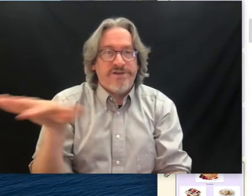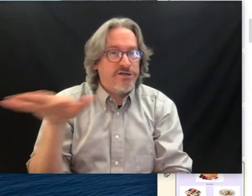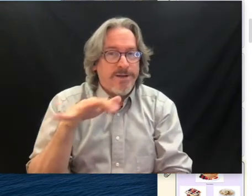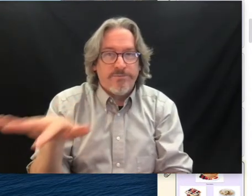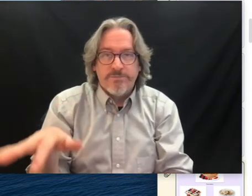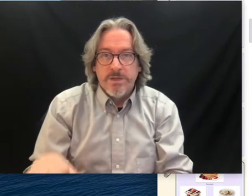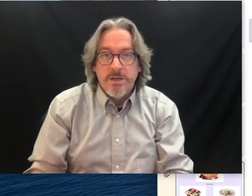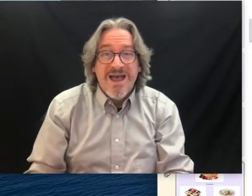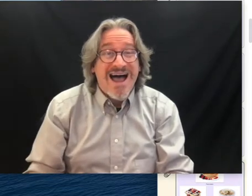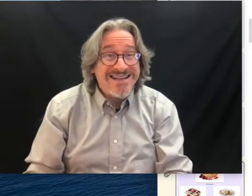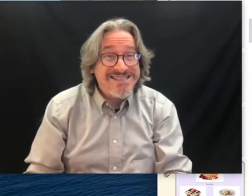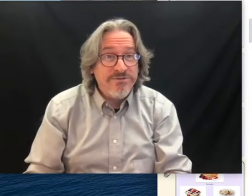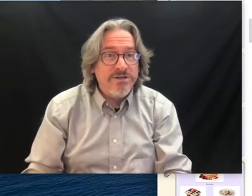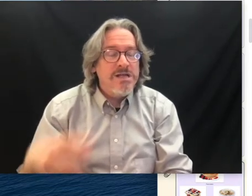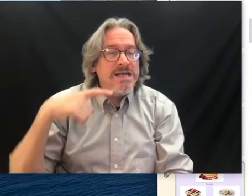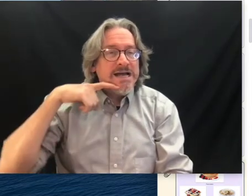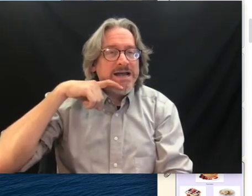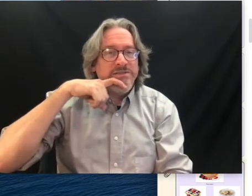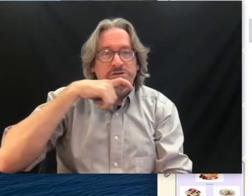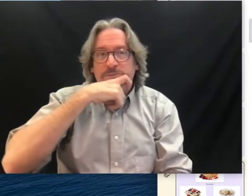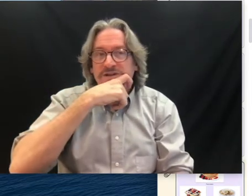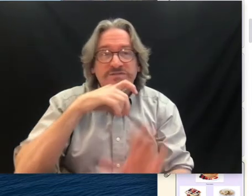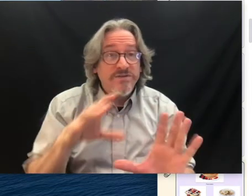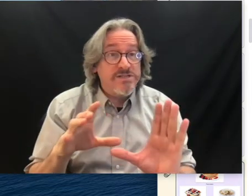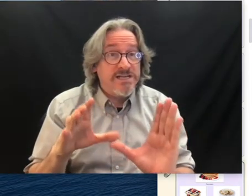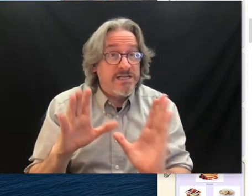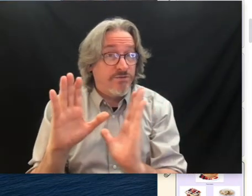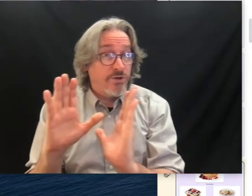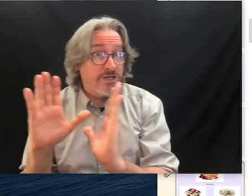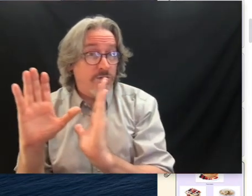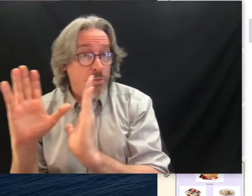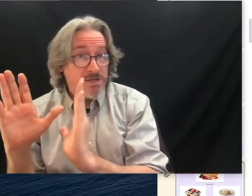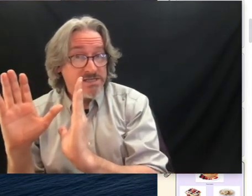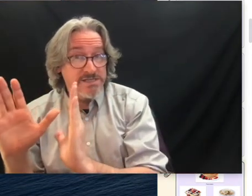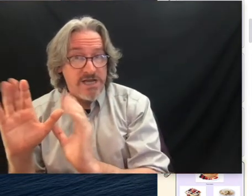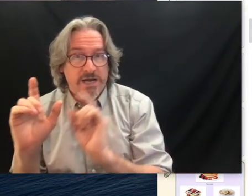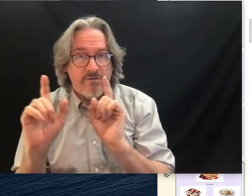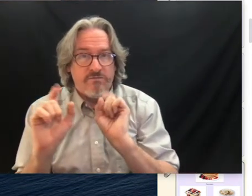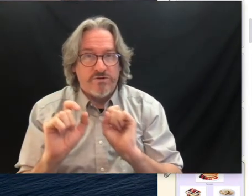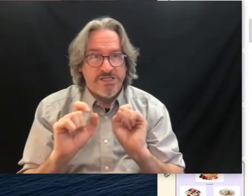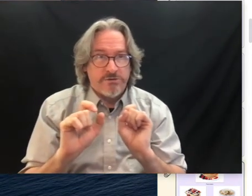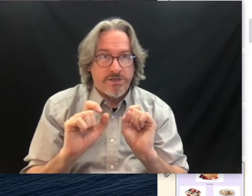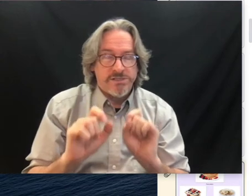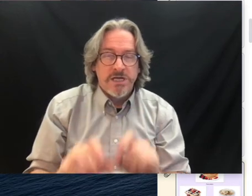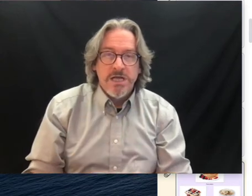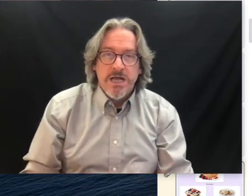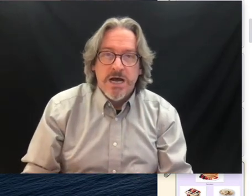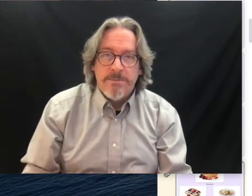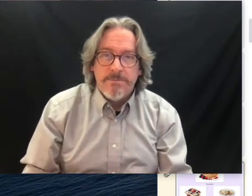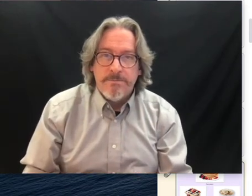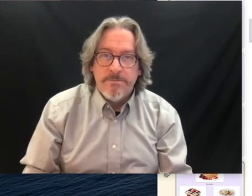Grits, fingerspell. Hot cereal. There's a bunch of different signs if you look at the what's the sign for cereals.